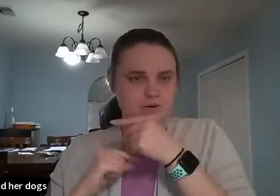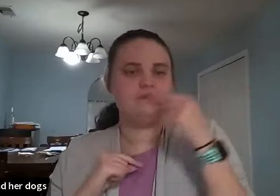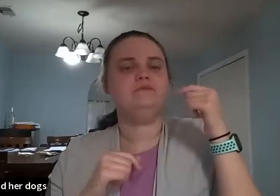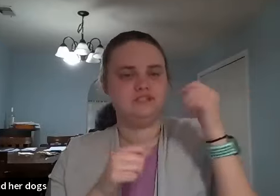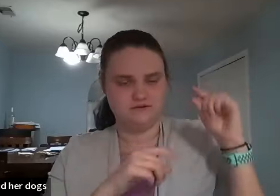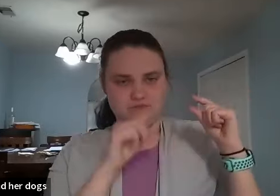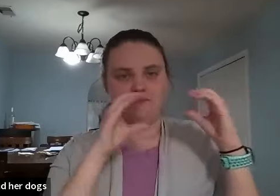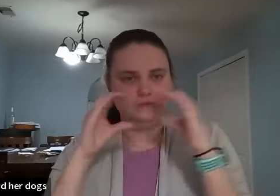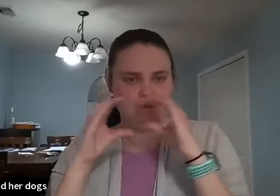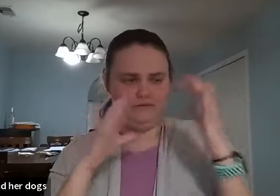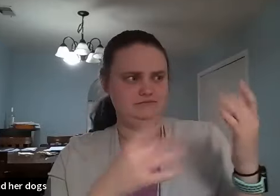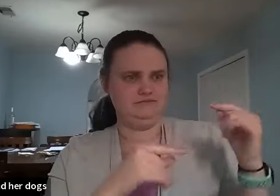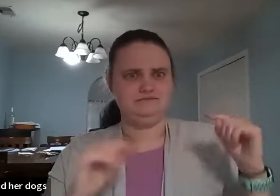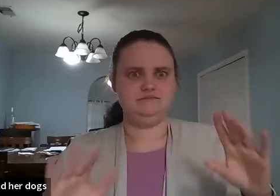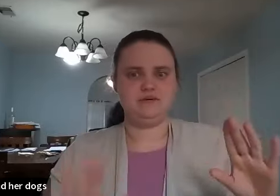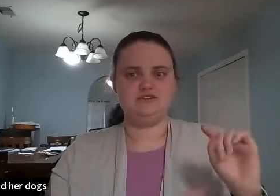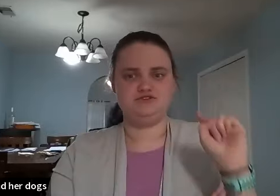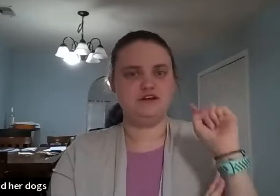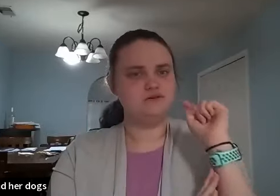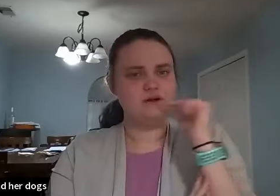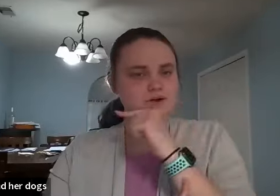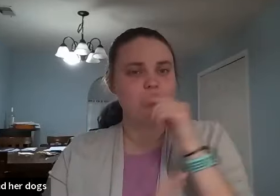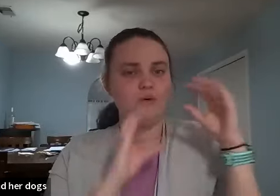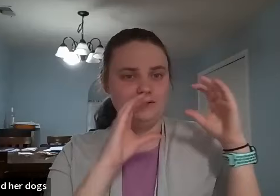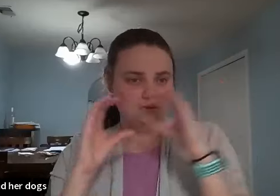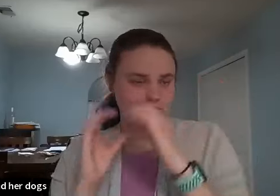Corn, whichever corn. My hands are trying to do it wrong. Corn.